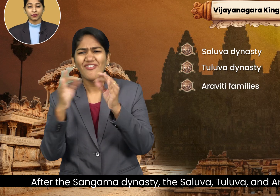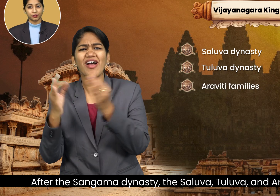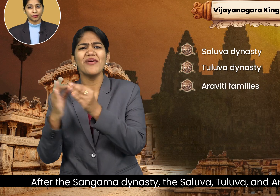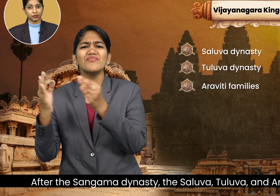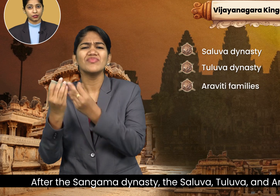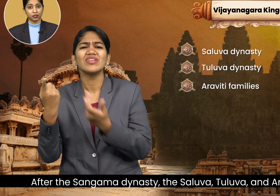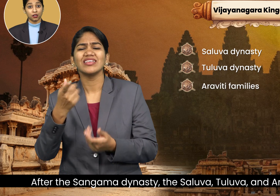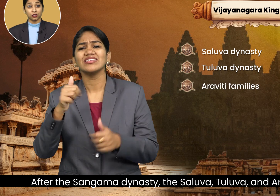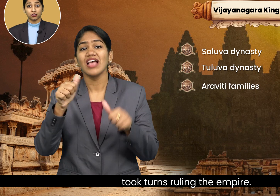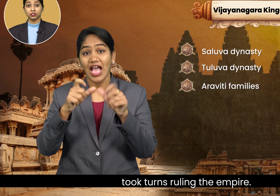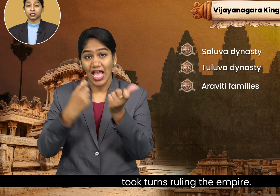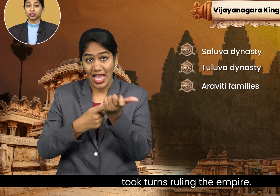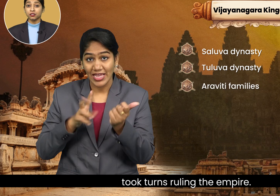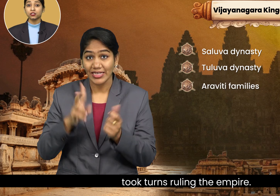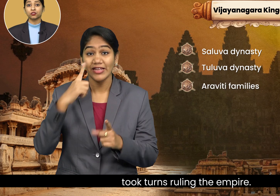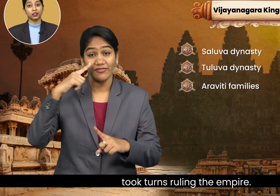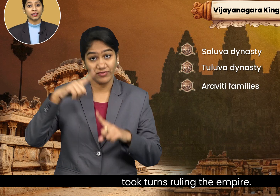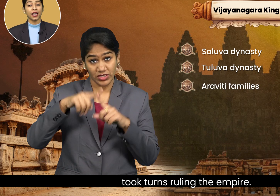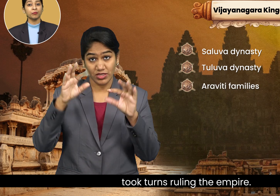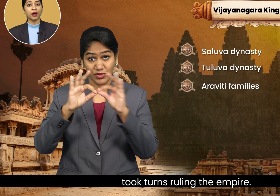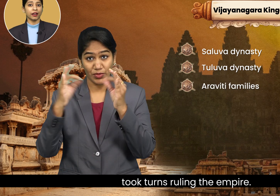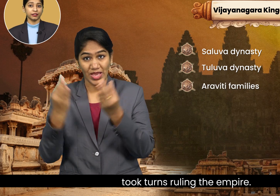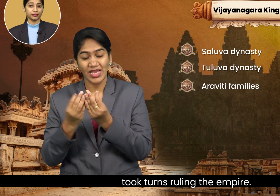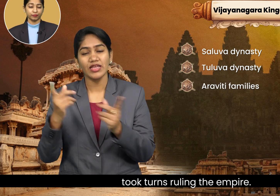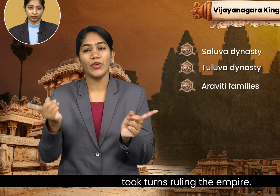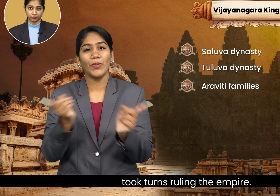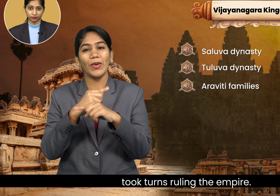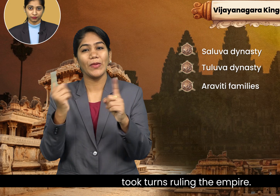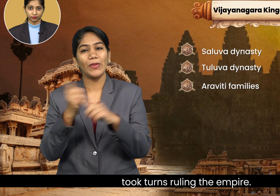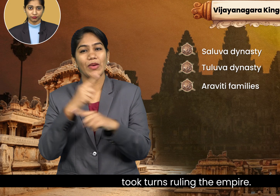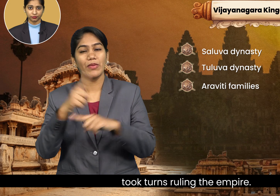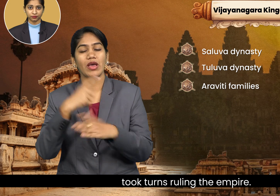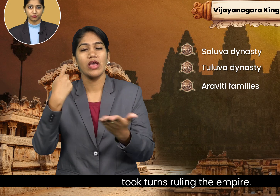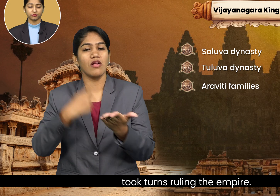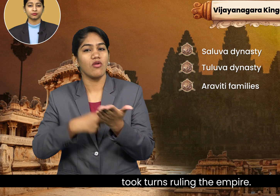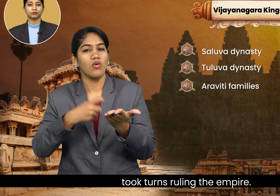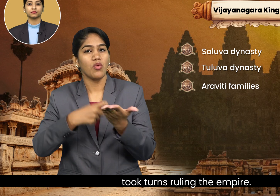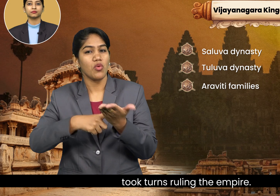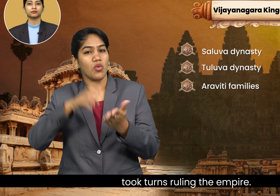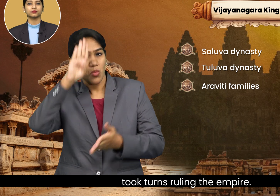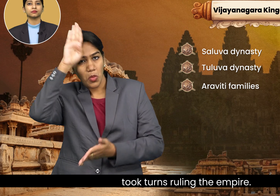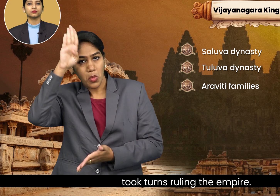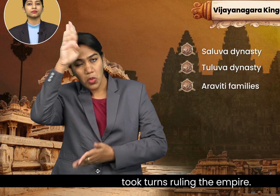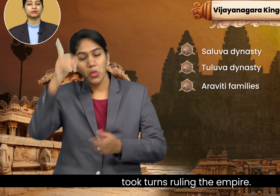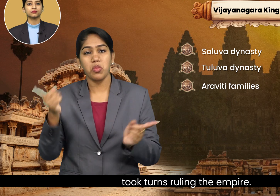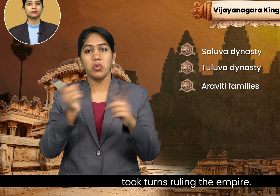took turns ruling the empire.